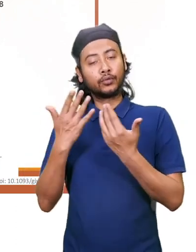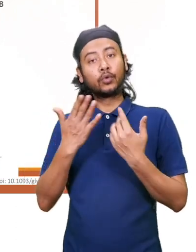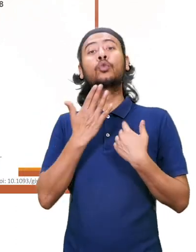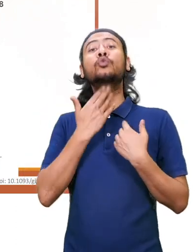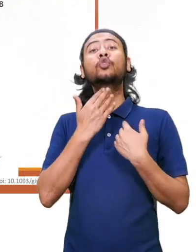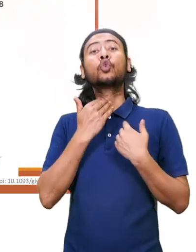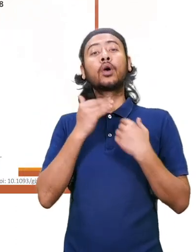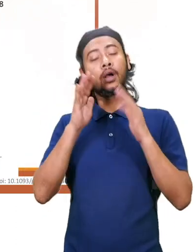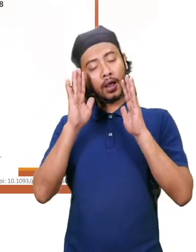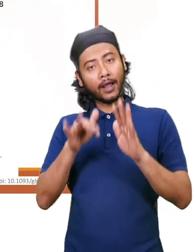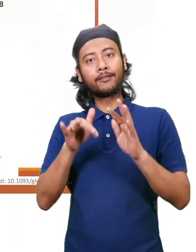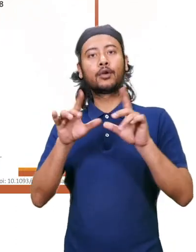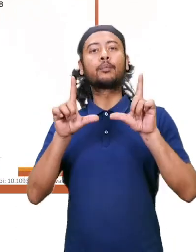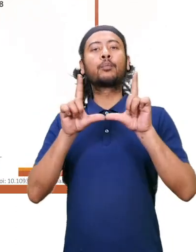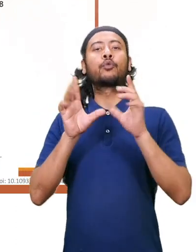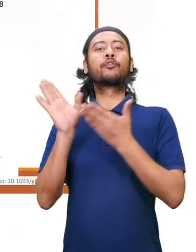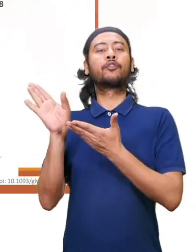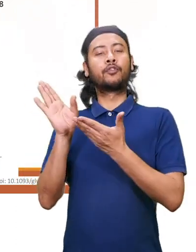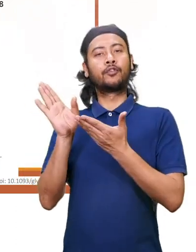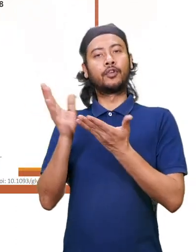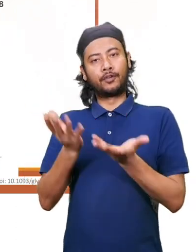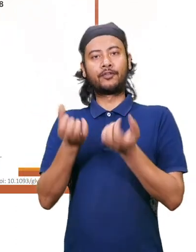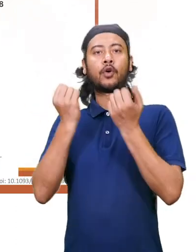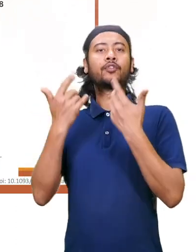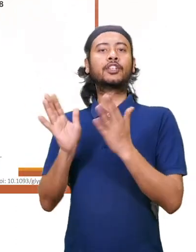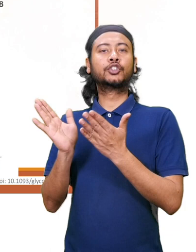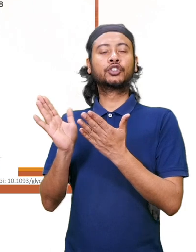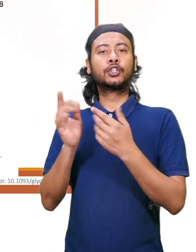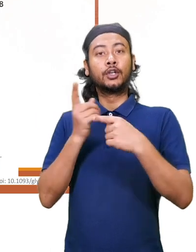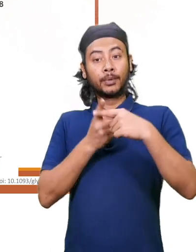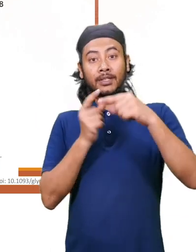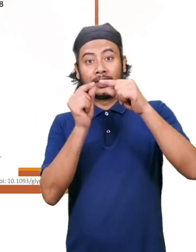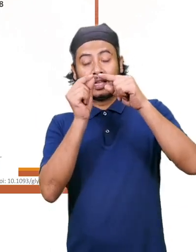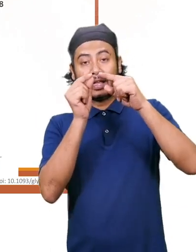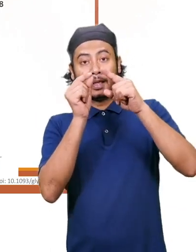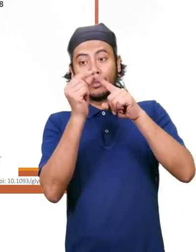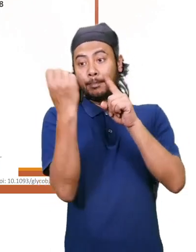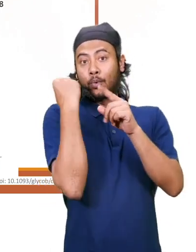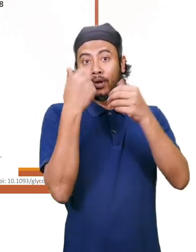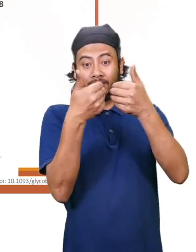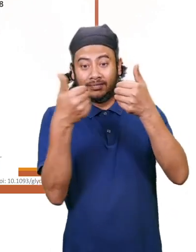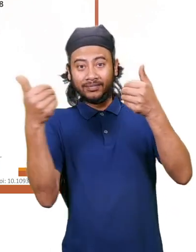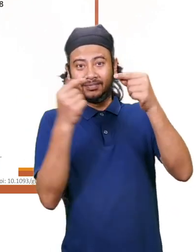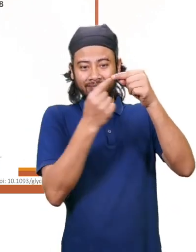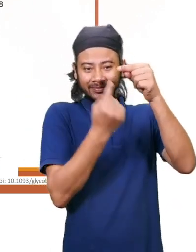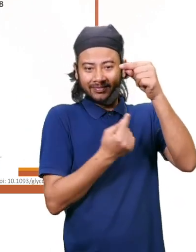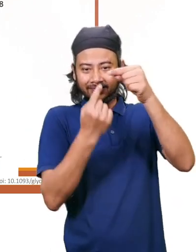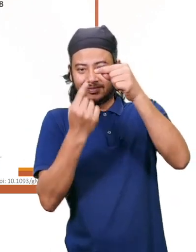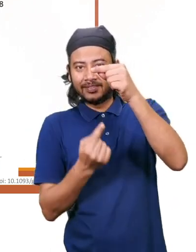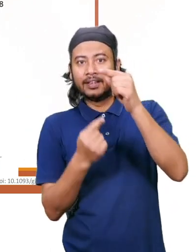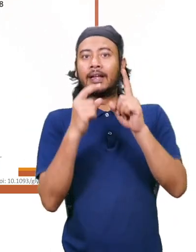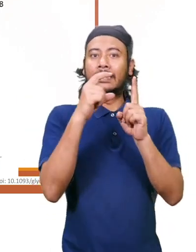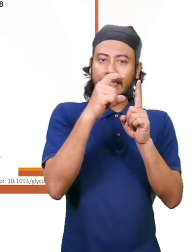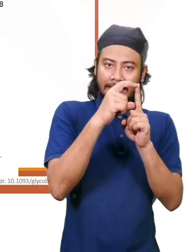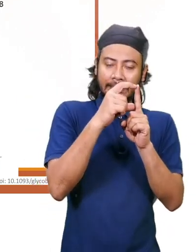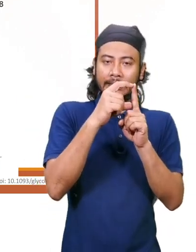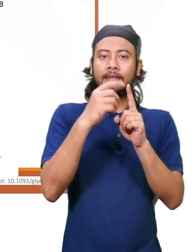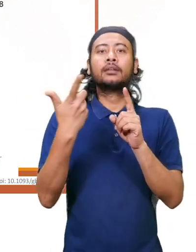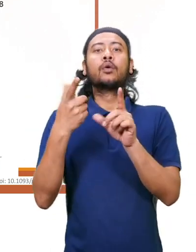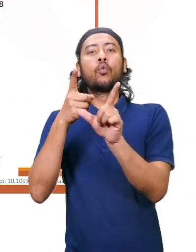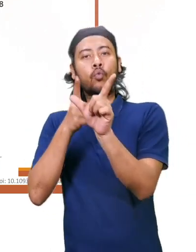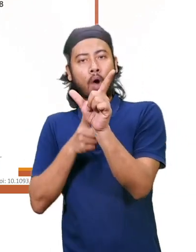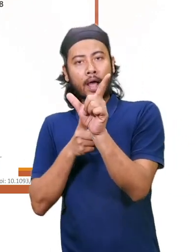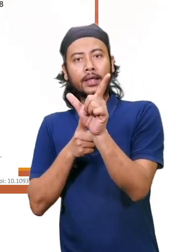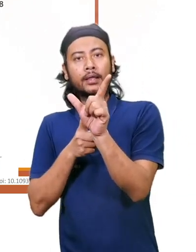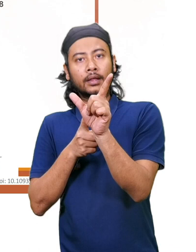type of glycans in this spectrum. So similarly, now we confirm the presence of glycan fragments, and same way the